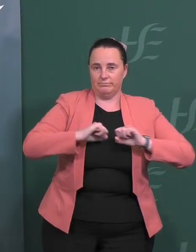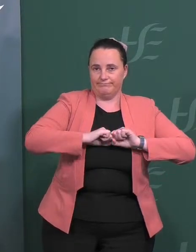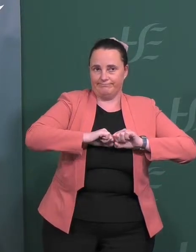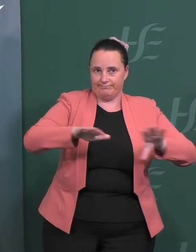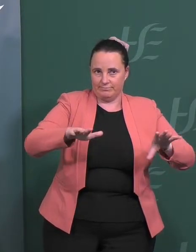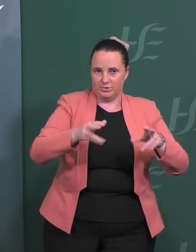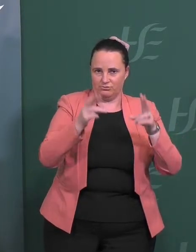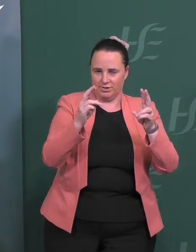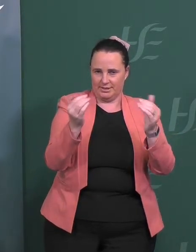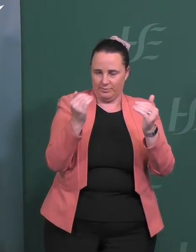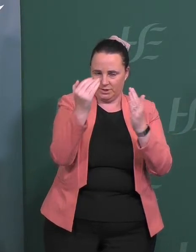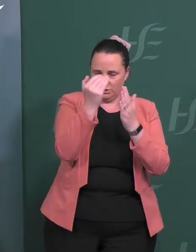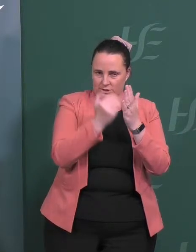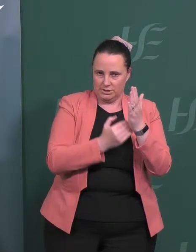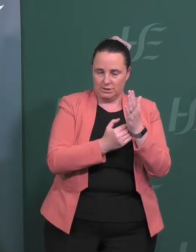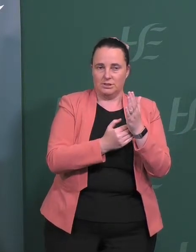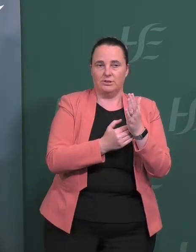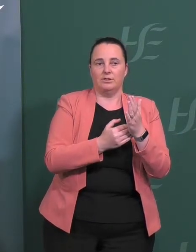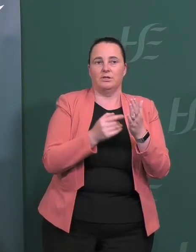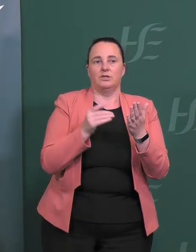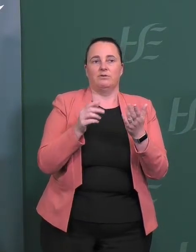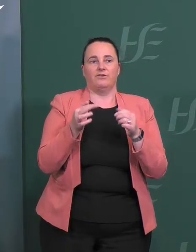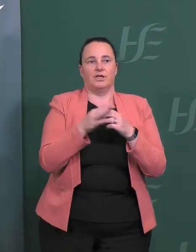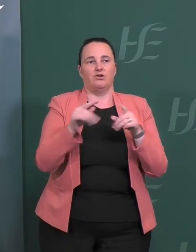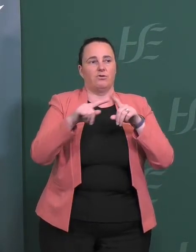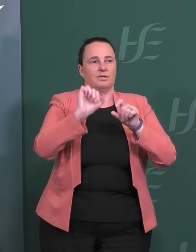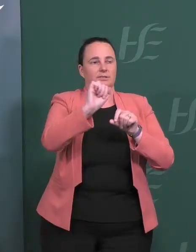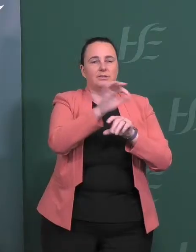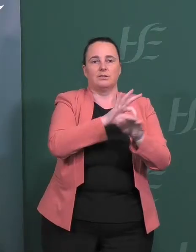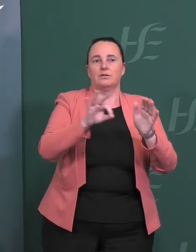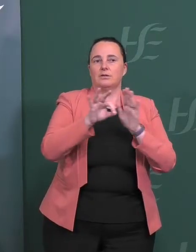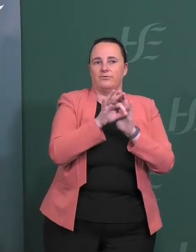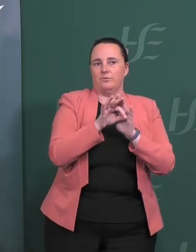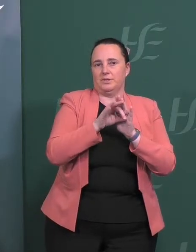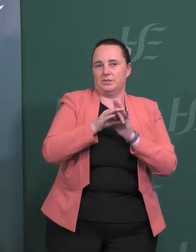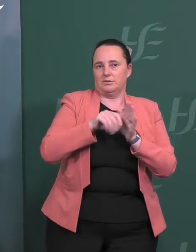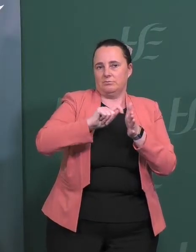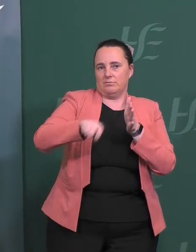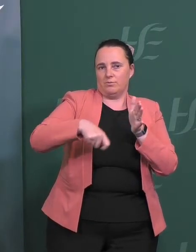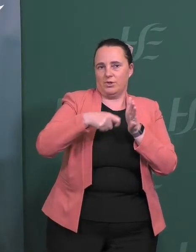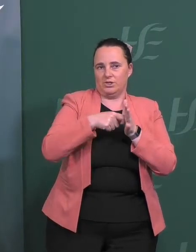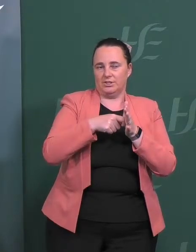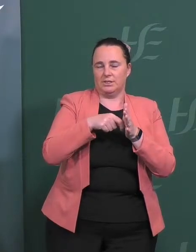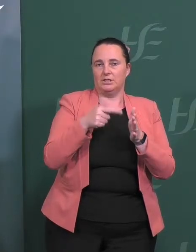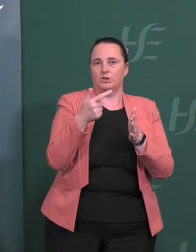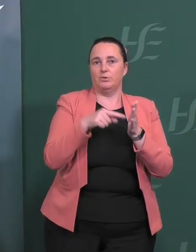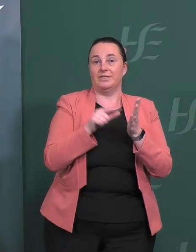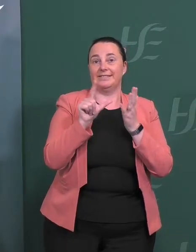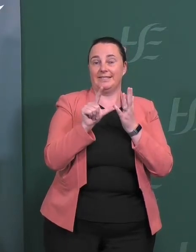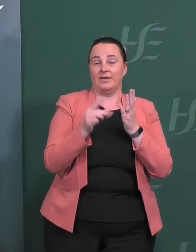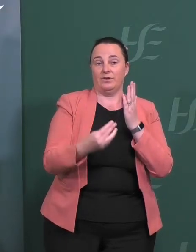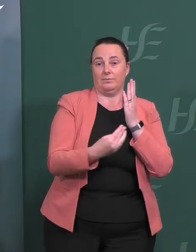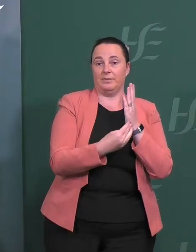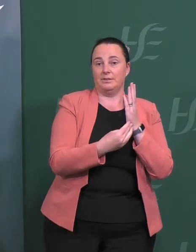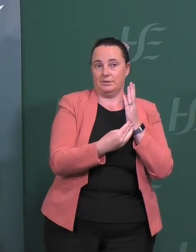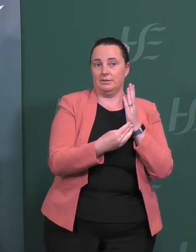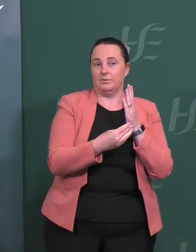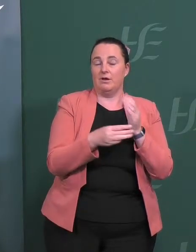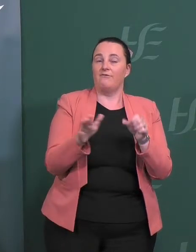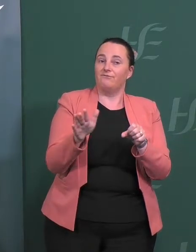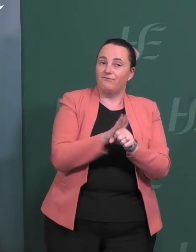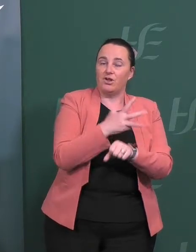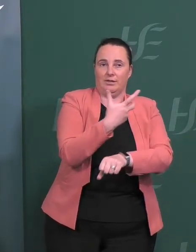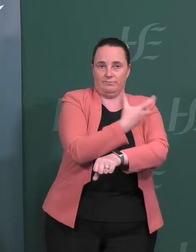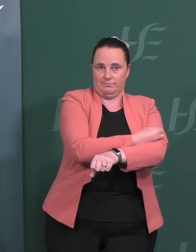the correct information to the cross-government initiative for the issuing of the digital certificate. There's 2.7 million people, as I've just mentioned, fully